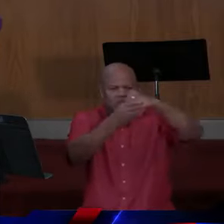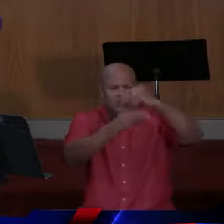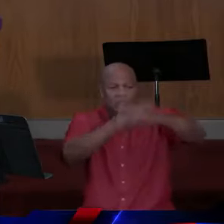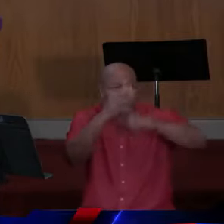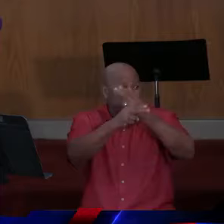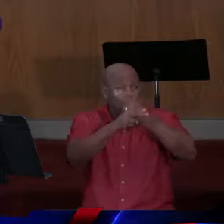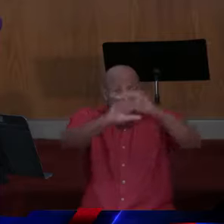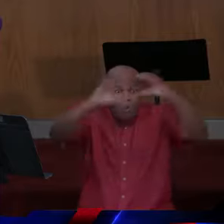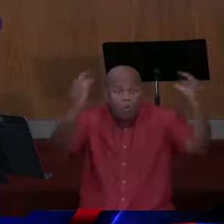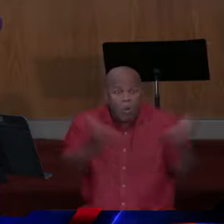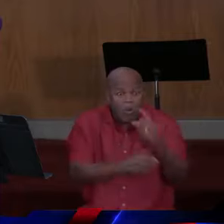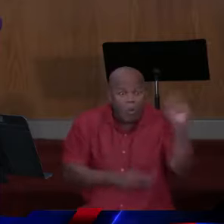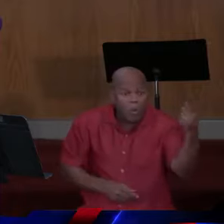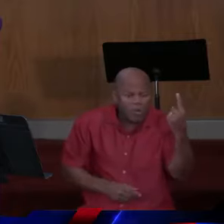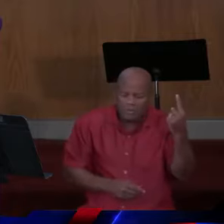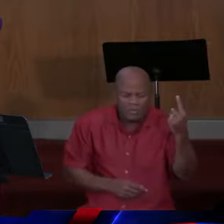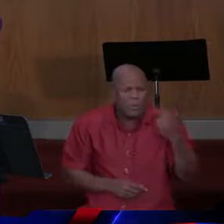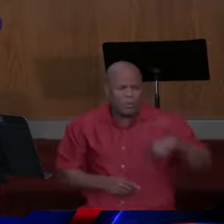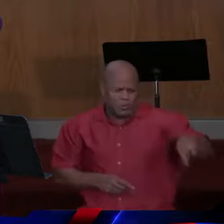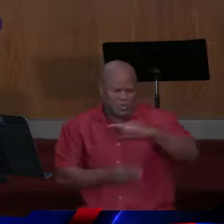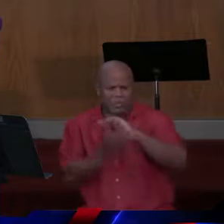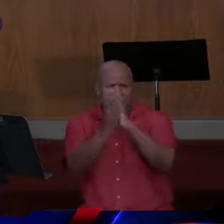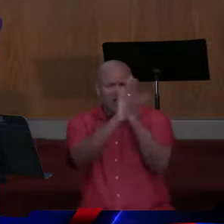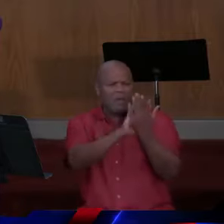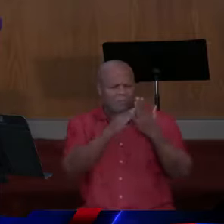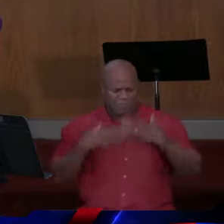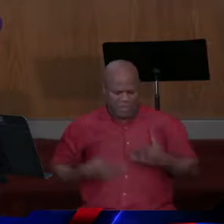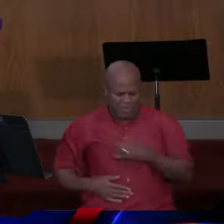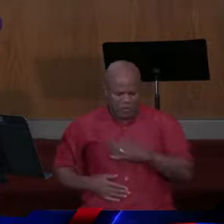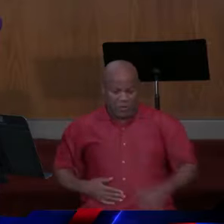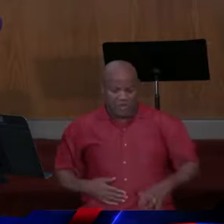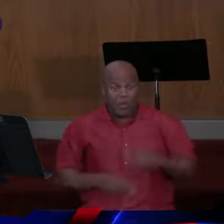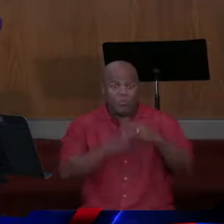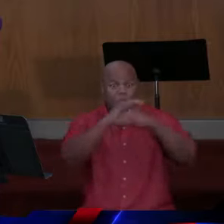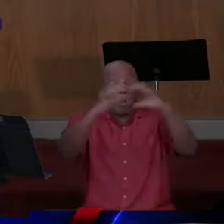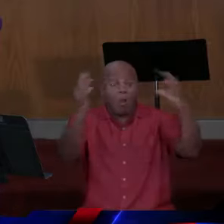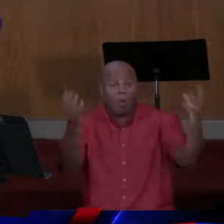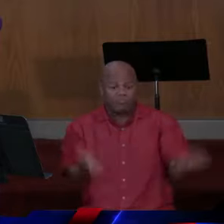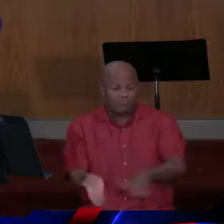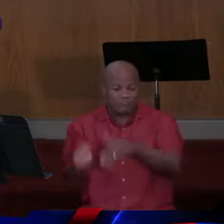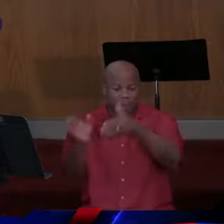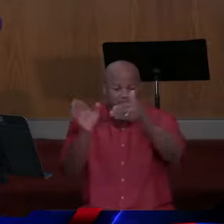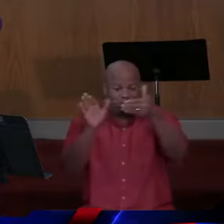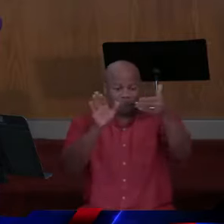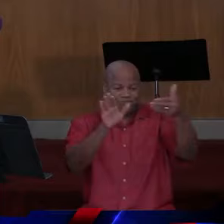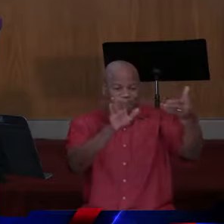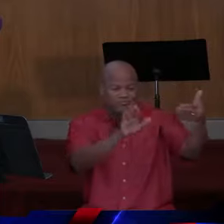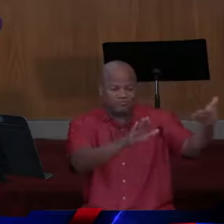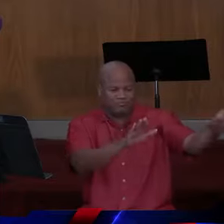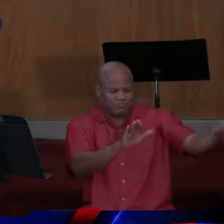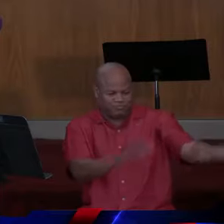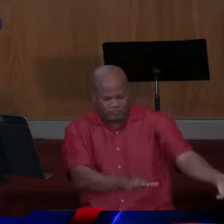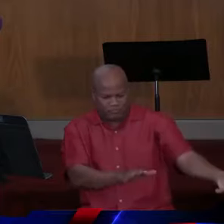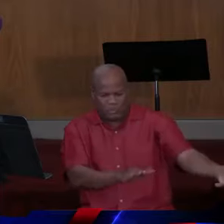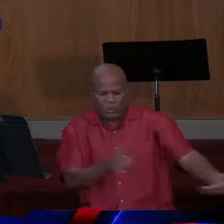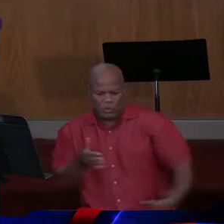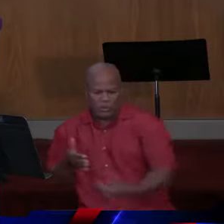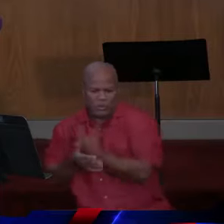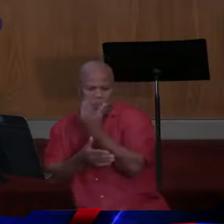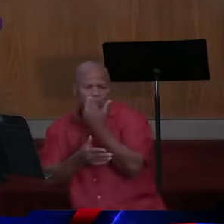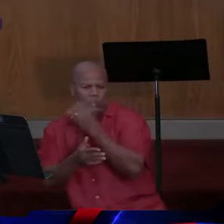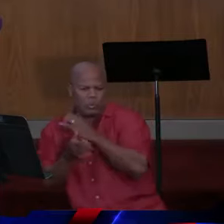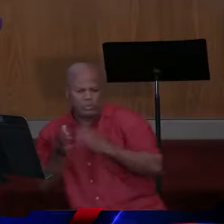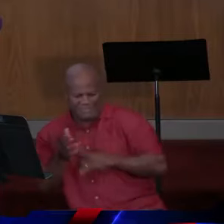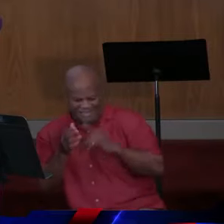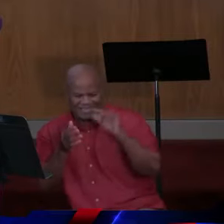world, because, see, we're going to be the body of Christ when this world passes away. Come on, talk to me. The death, burial, resurrection of Jesus Christ,